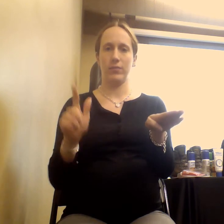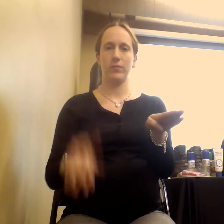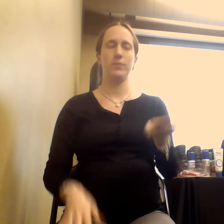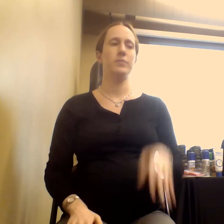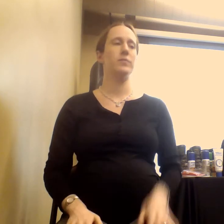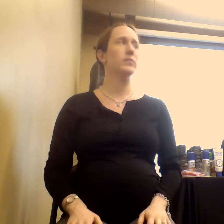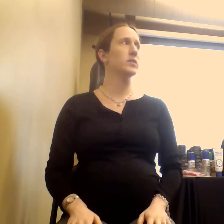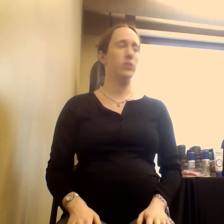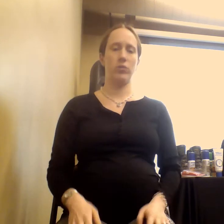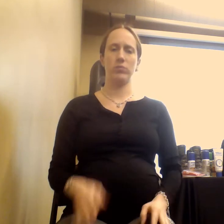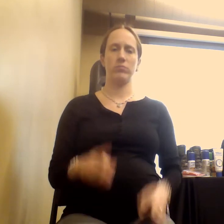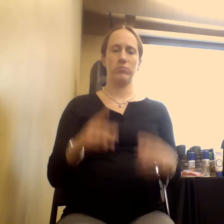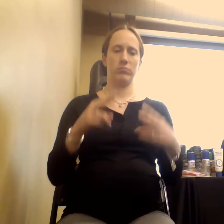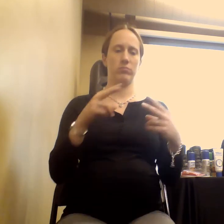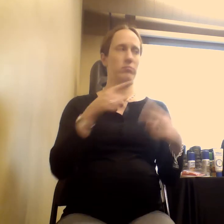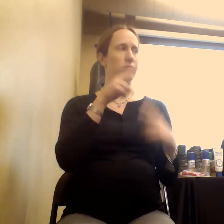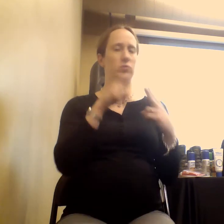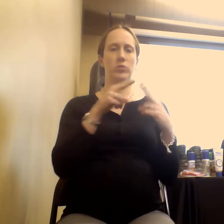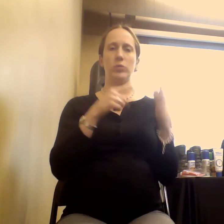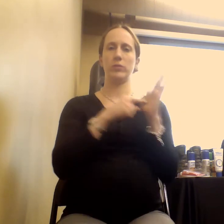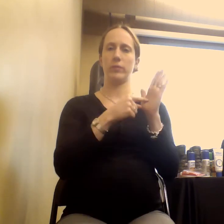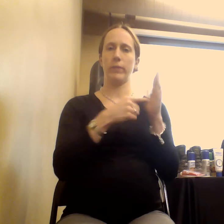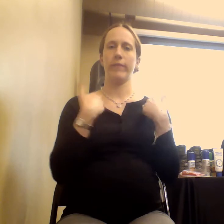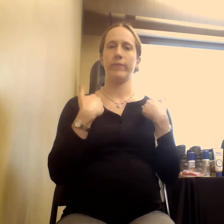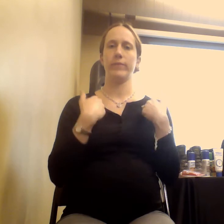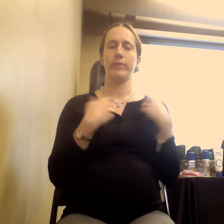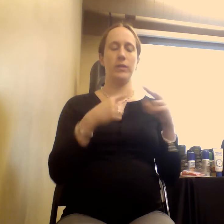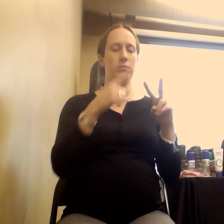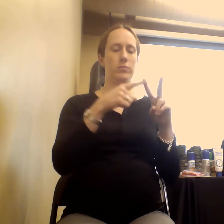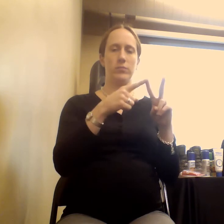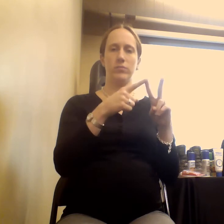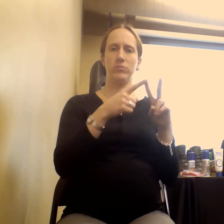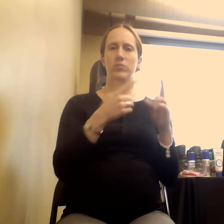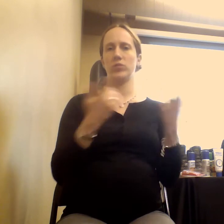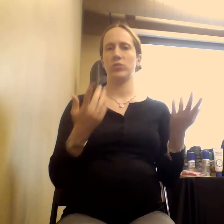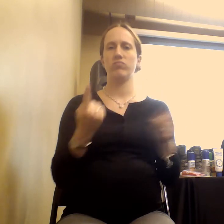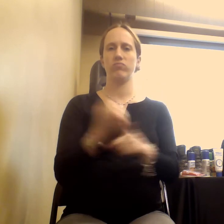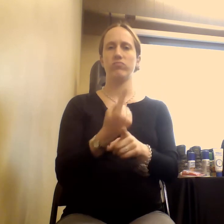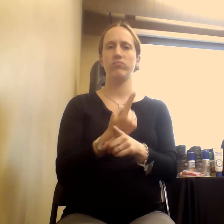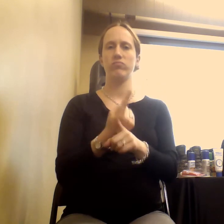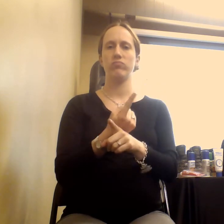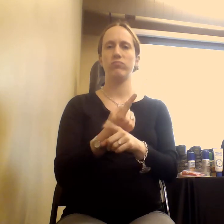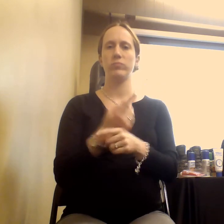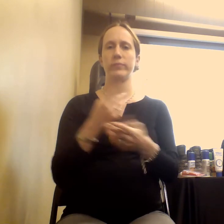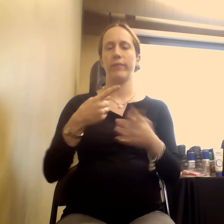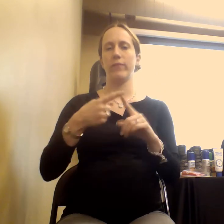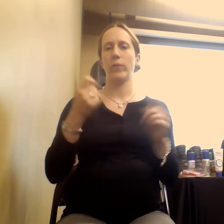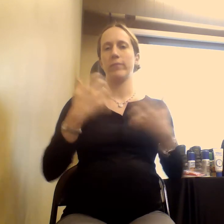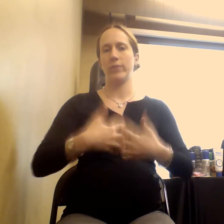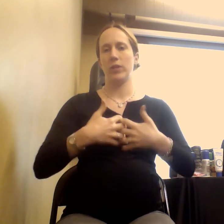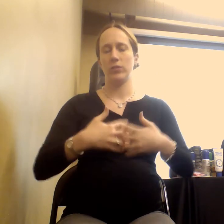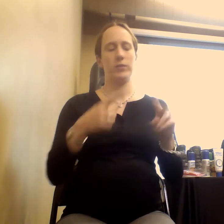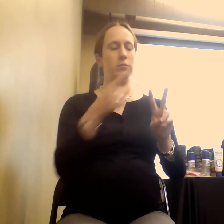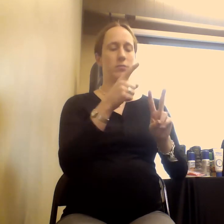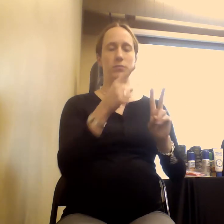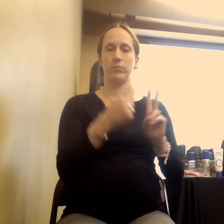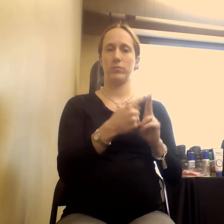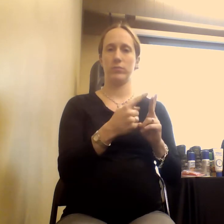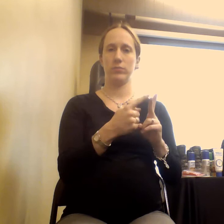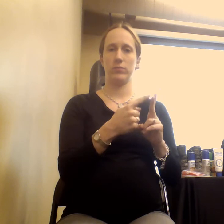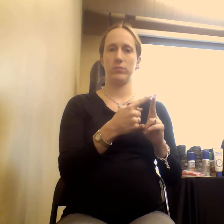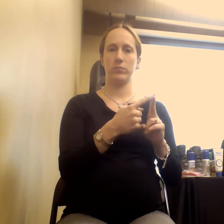very nice insole, okay? I happen to be at the Tucson Tour, the 100. I help produce bike rides all over